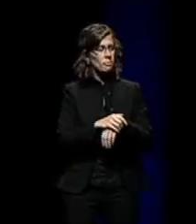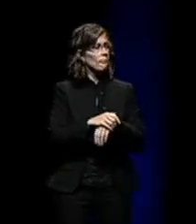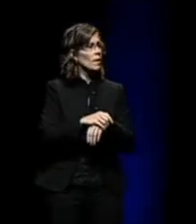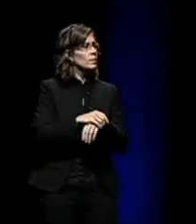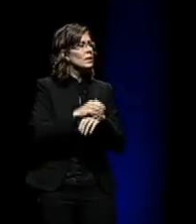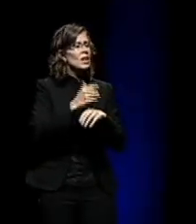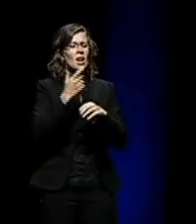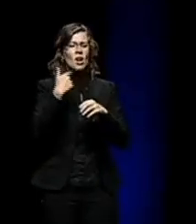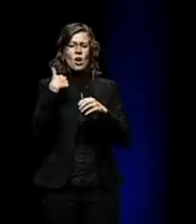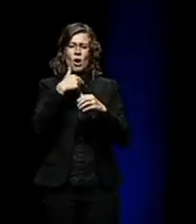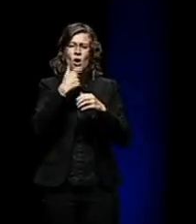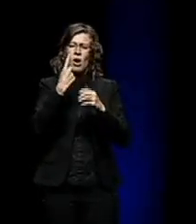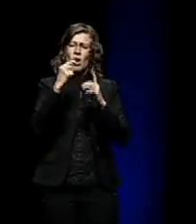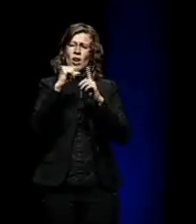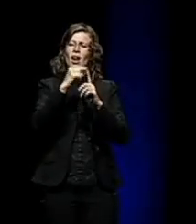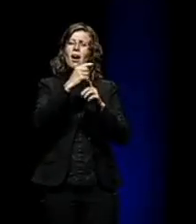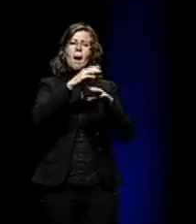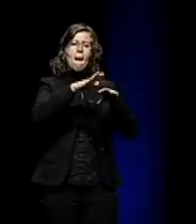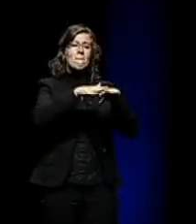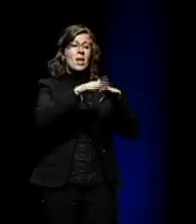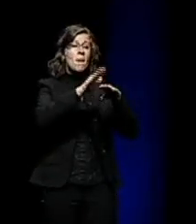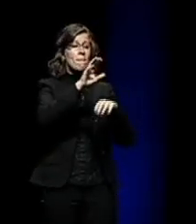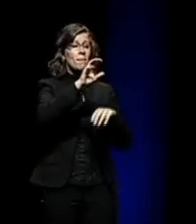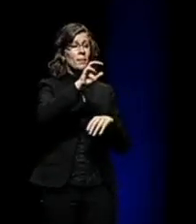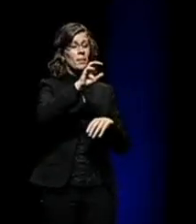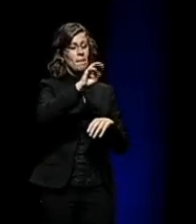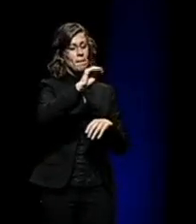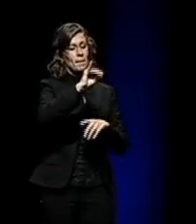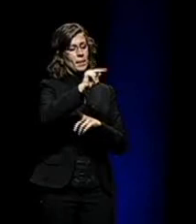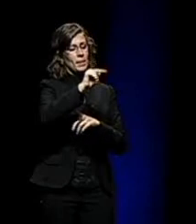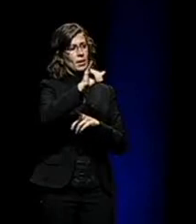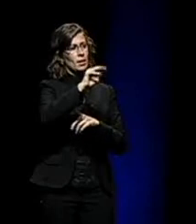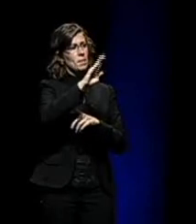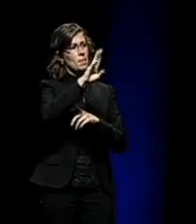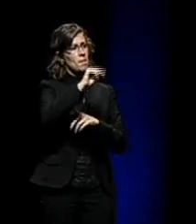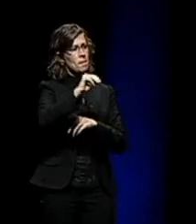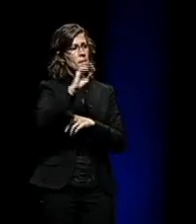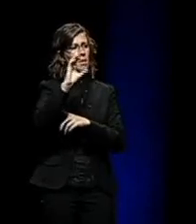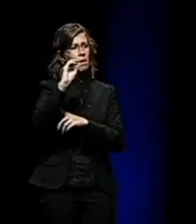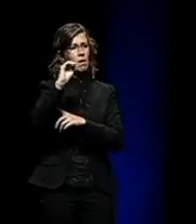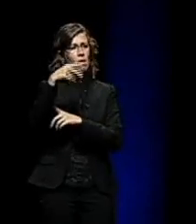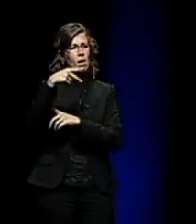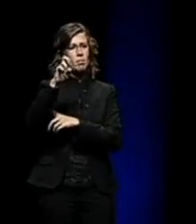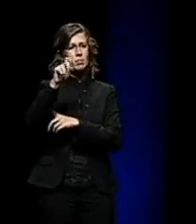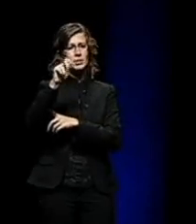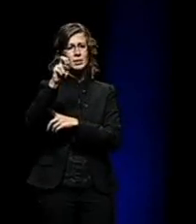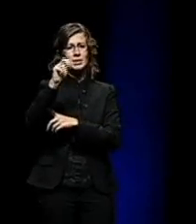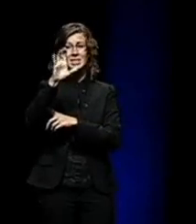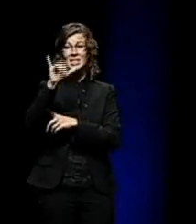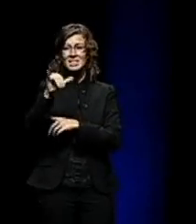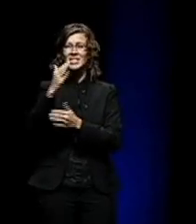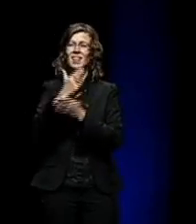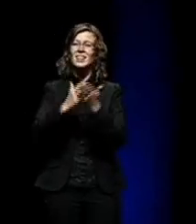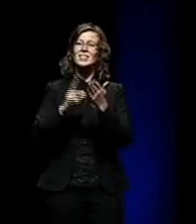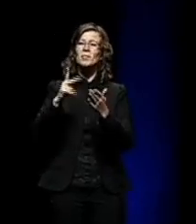people. Because when I say minimum competency, think, oh, they're not competent. Minimum competency is the lowest level that you are competent.